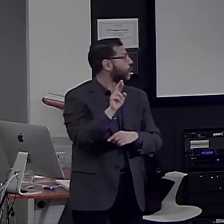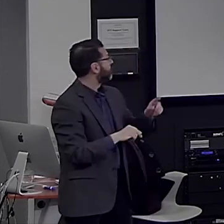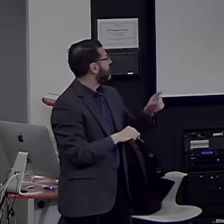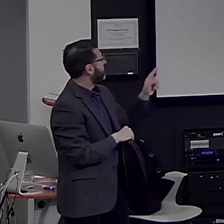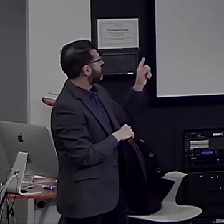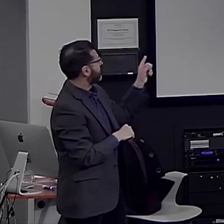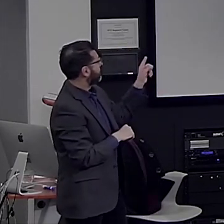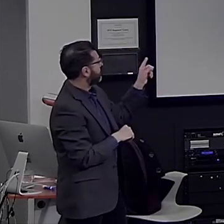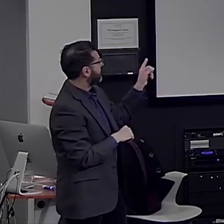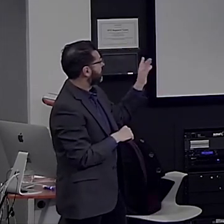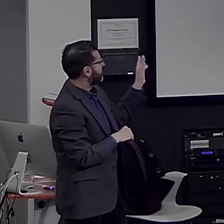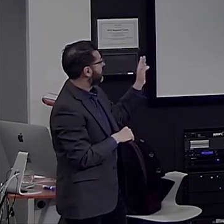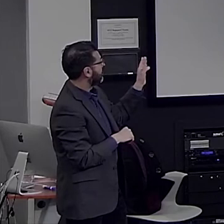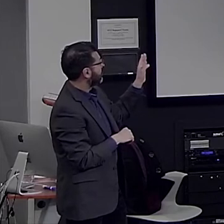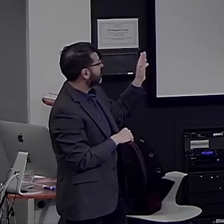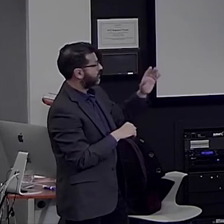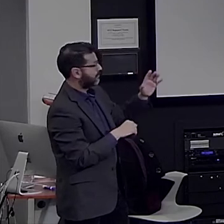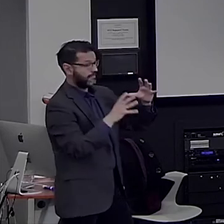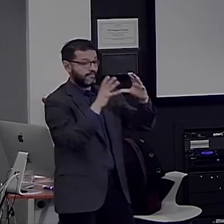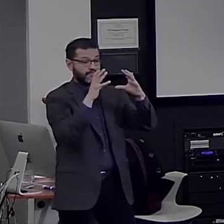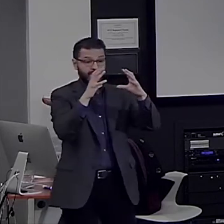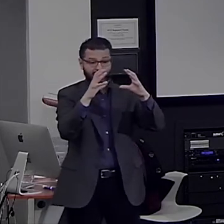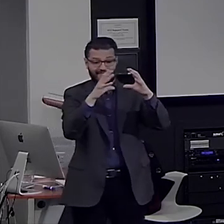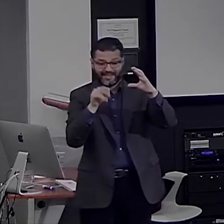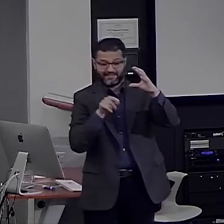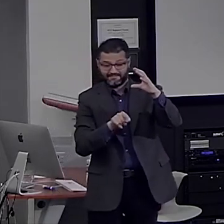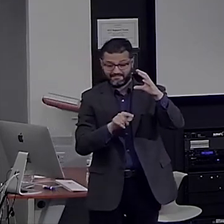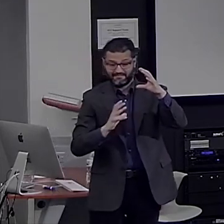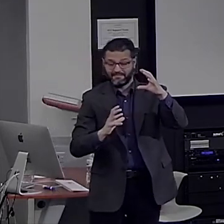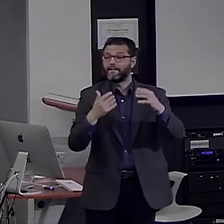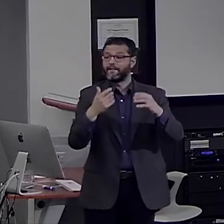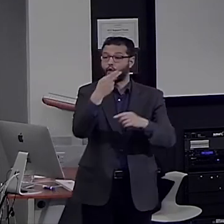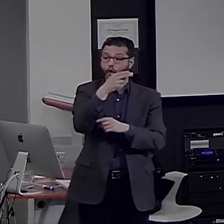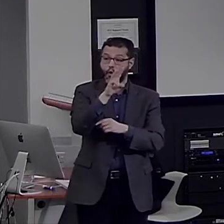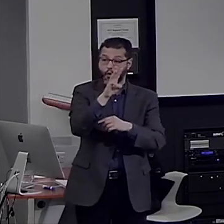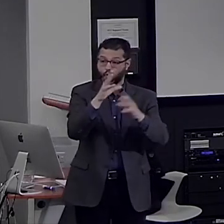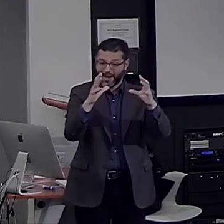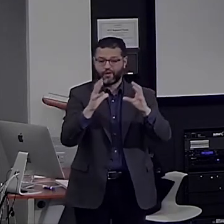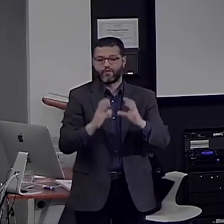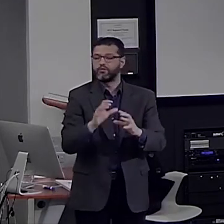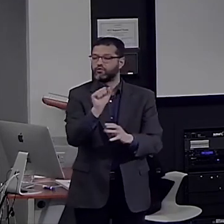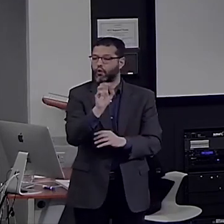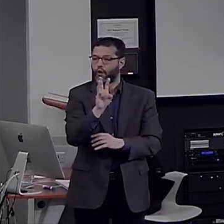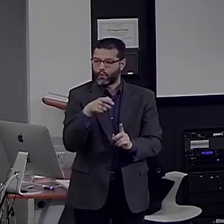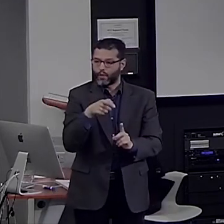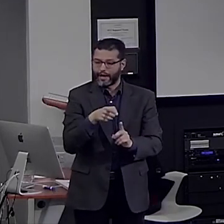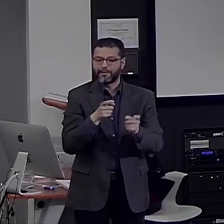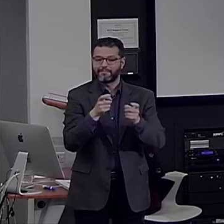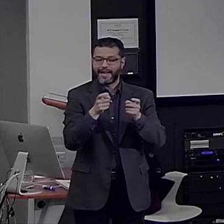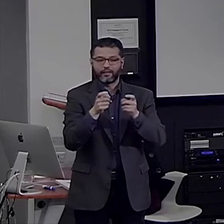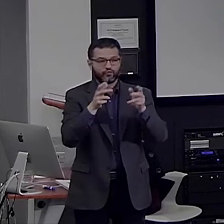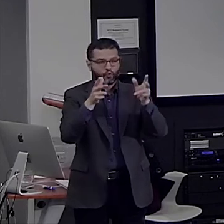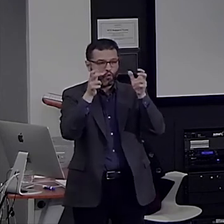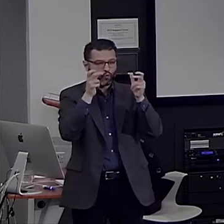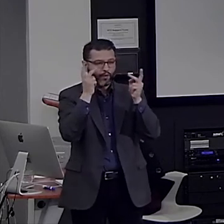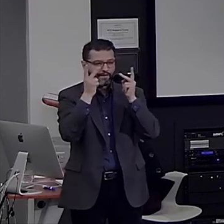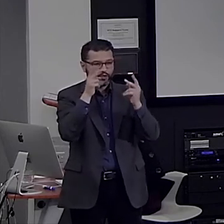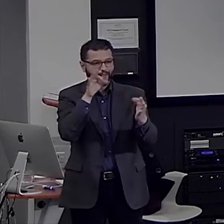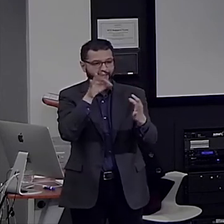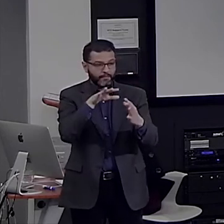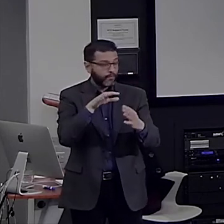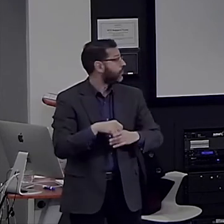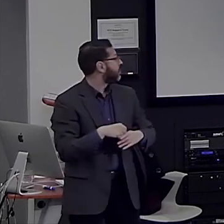contains the hardware and software that manages the auditory and visual input of the prototype on the